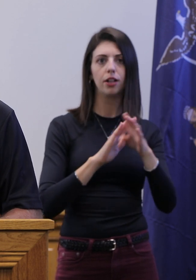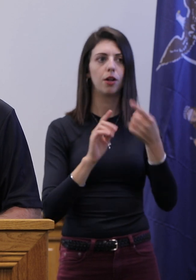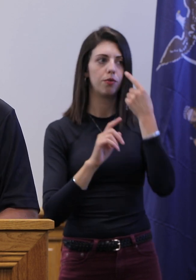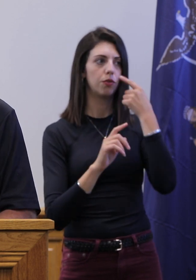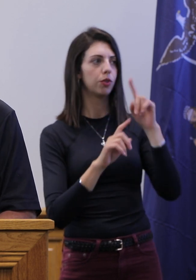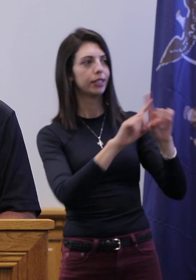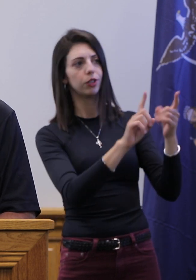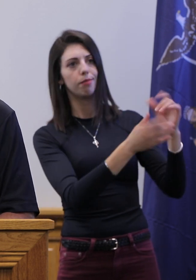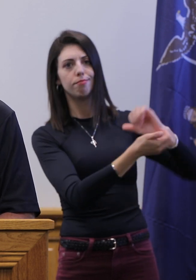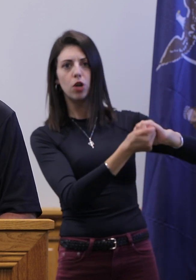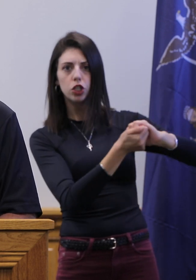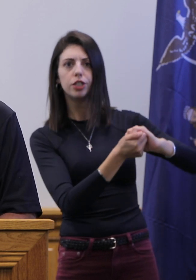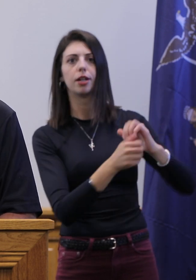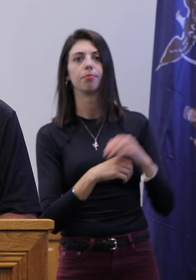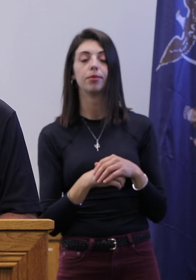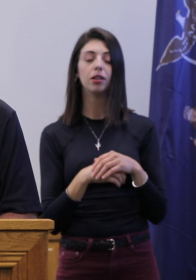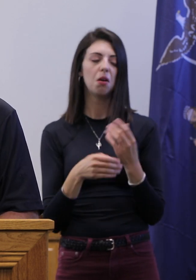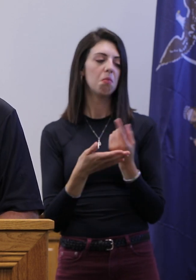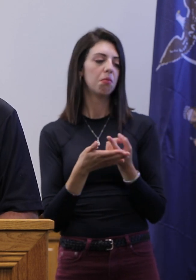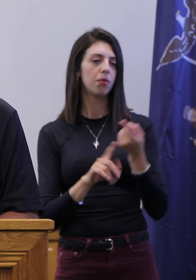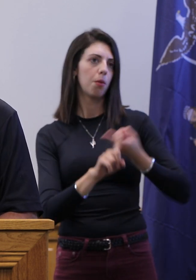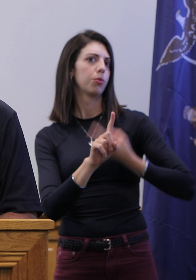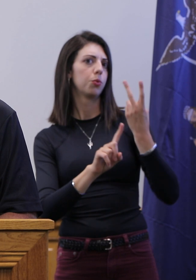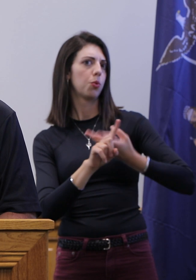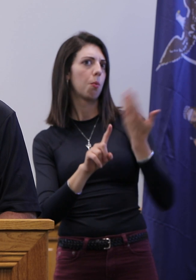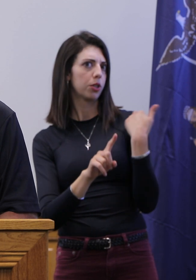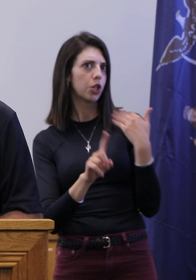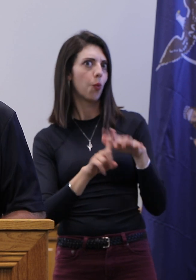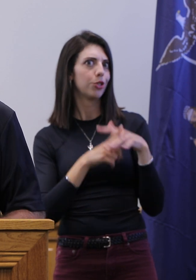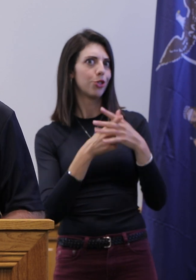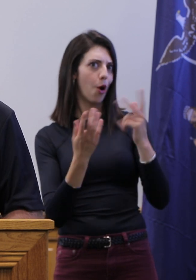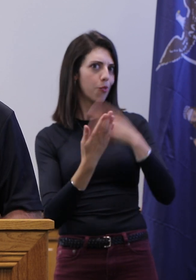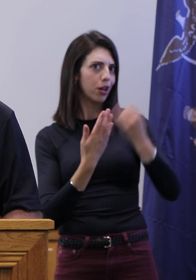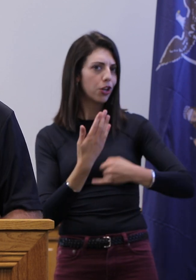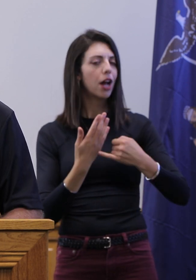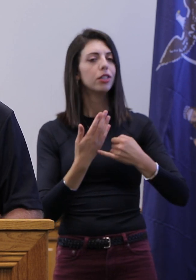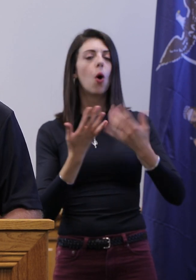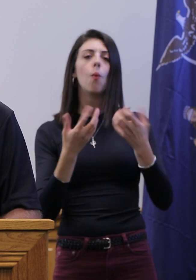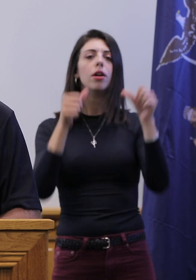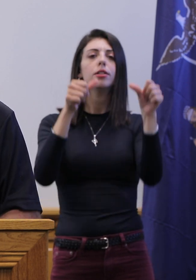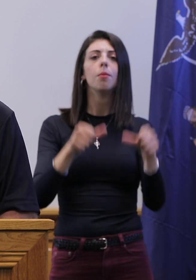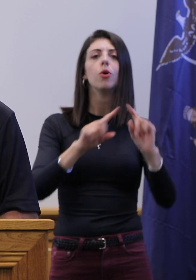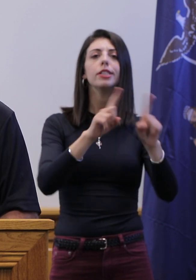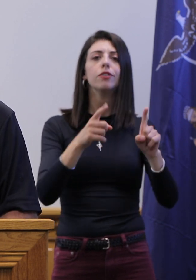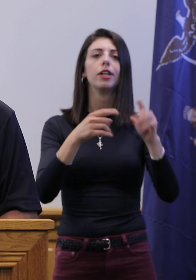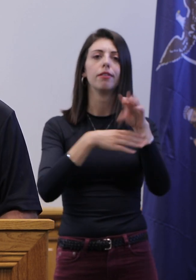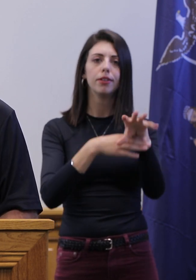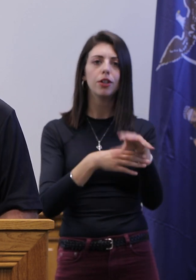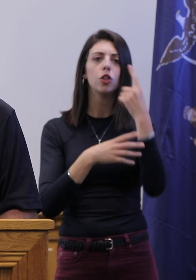County. We started this project a few months ago to inspire hope and confidence in county residents during the COVID-19